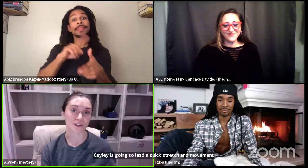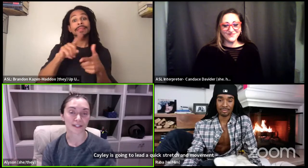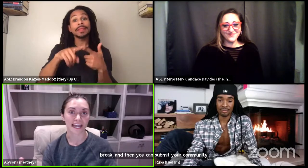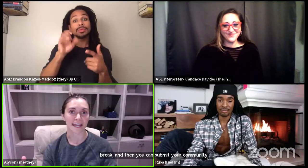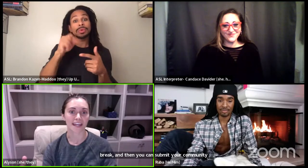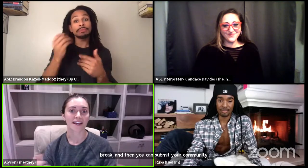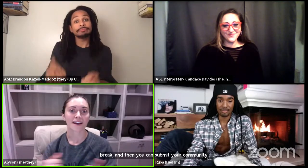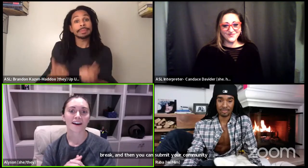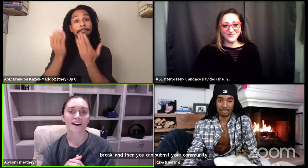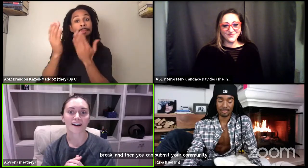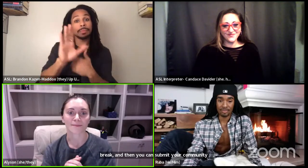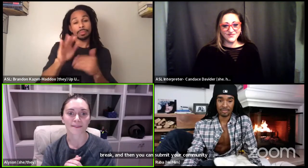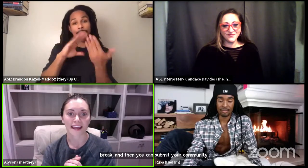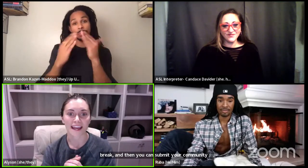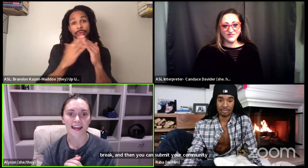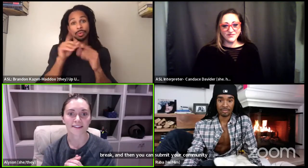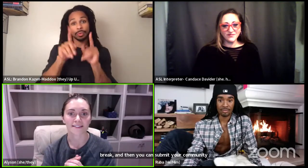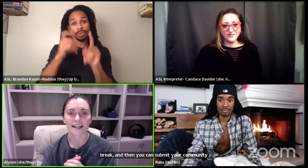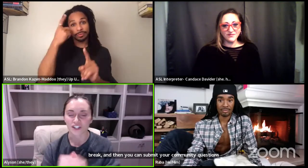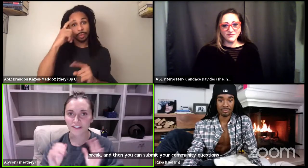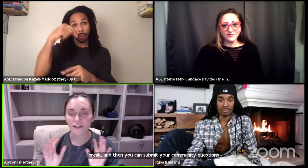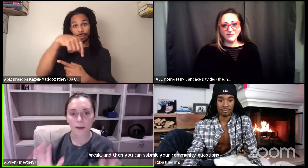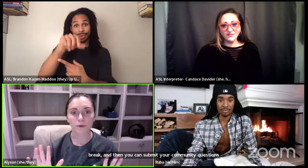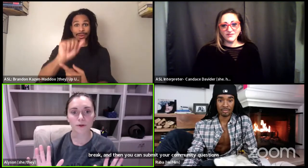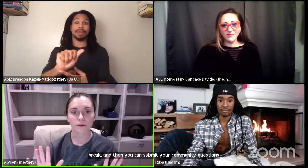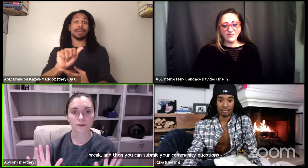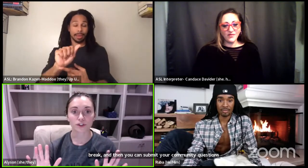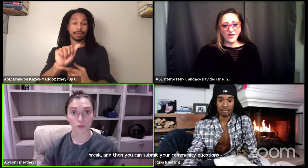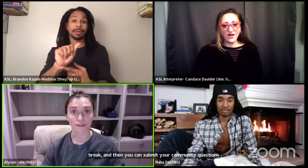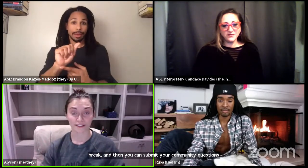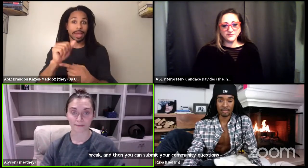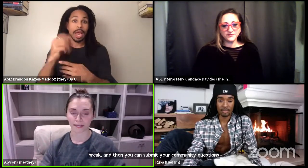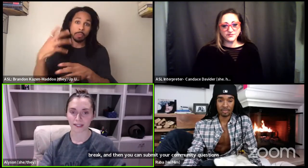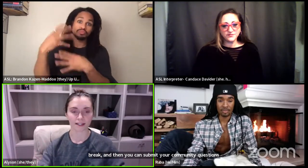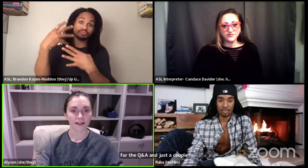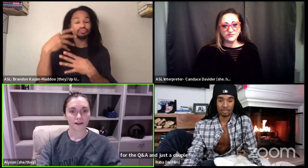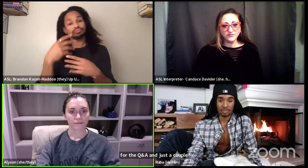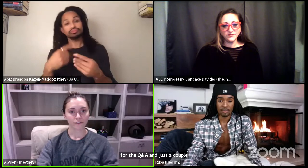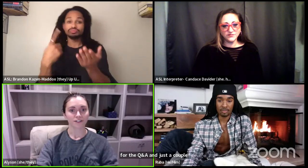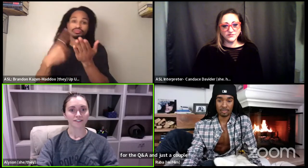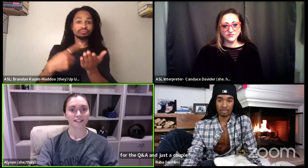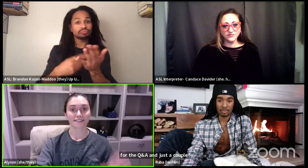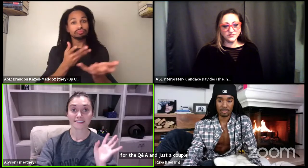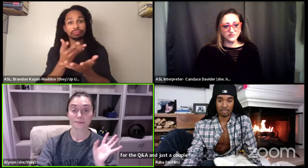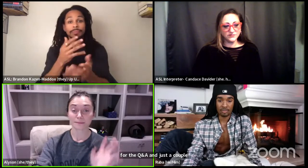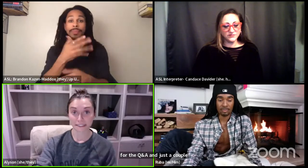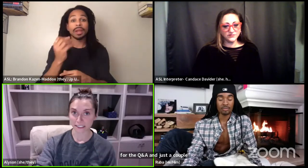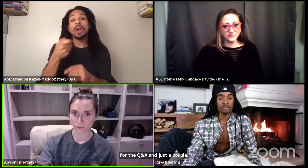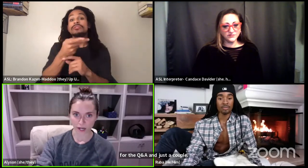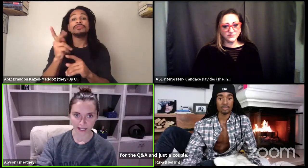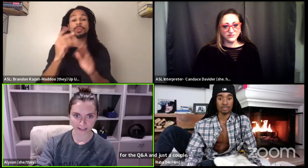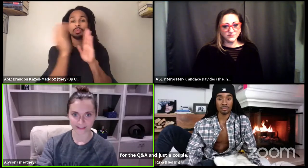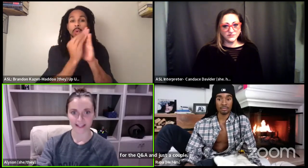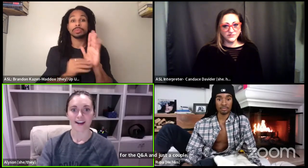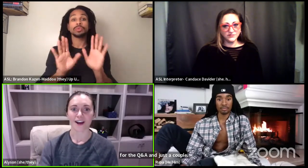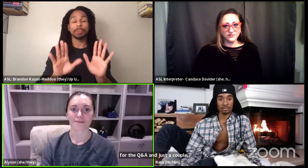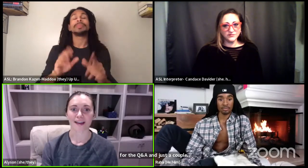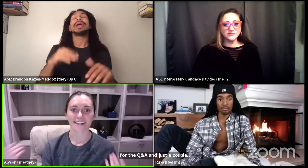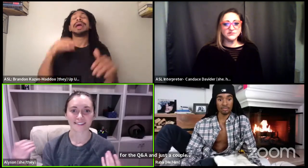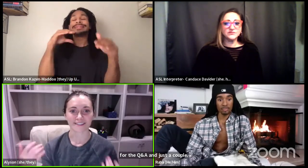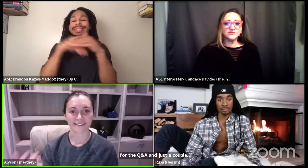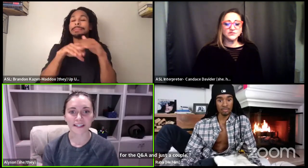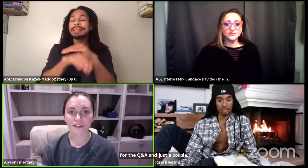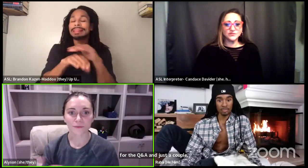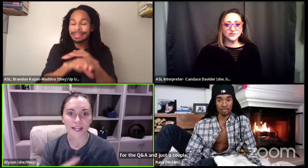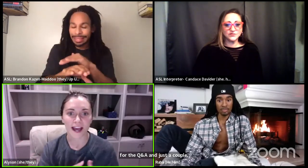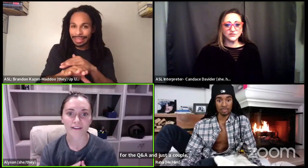the Q&A. And just a couple notes to make. First, accessibility-wise,